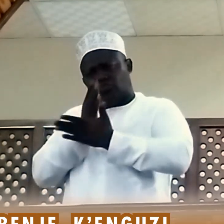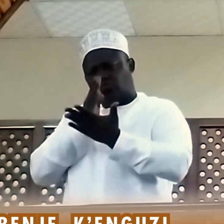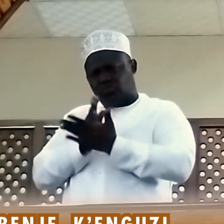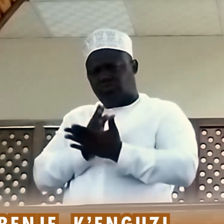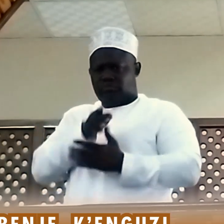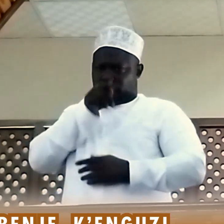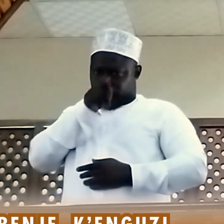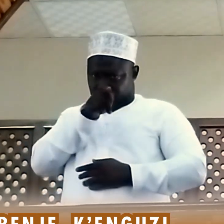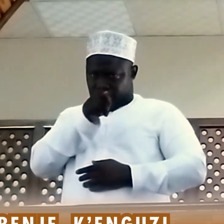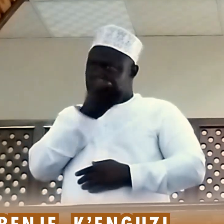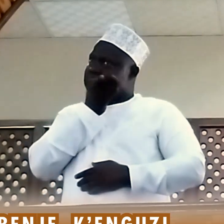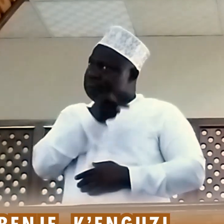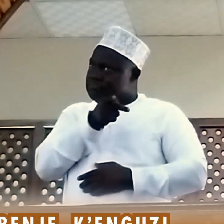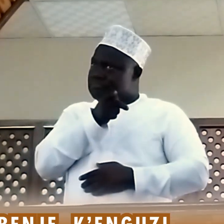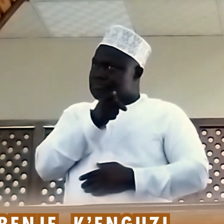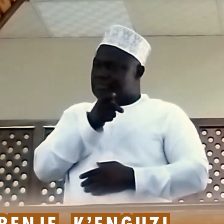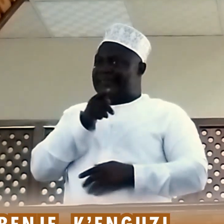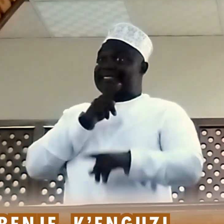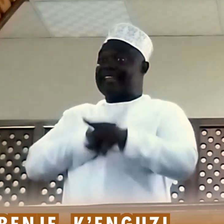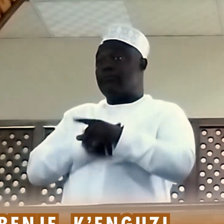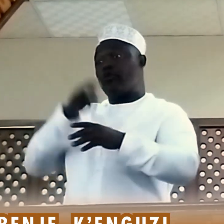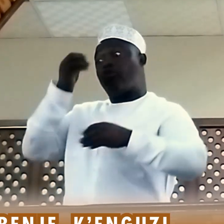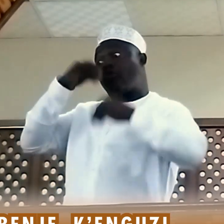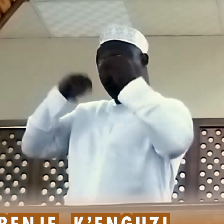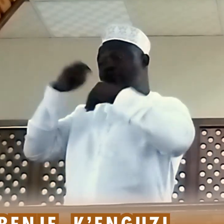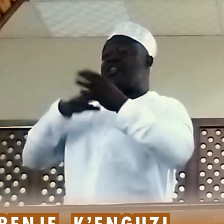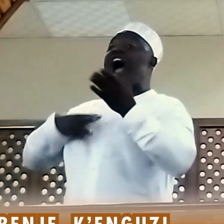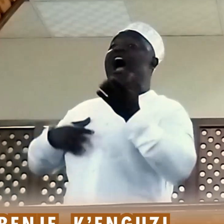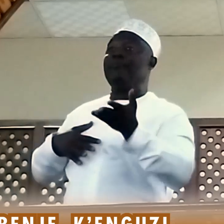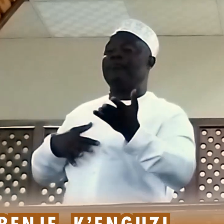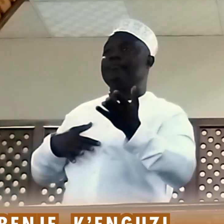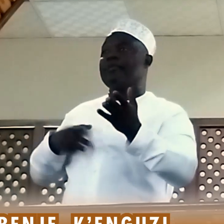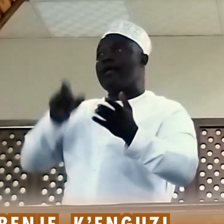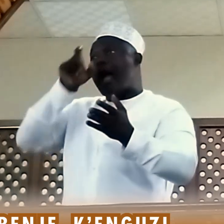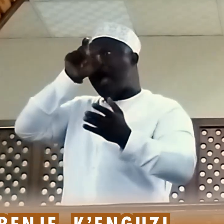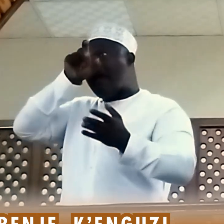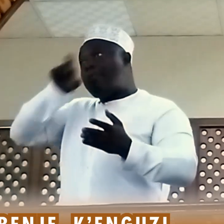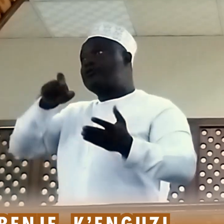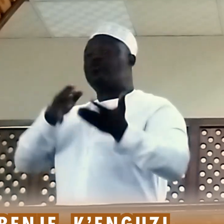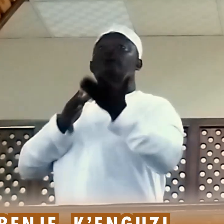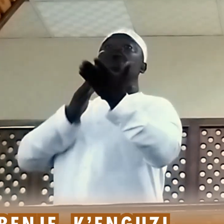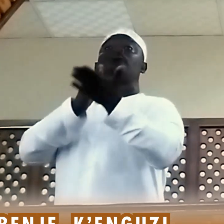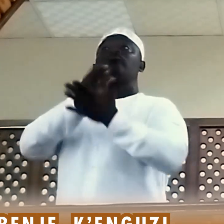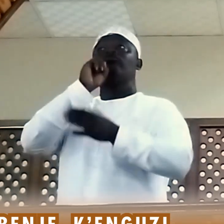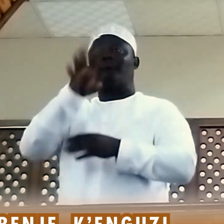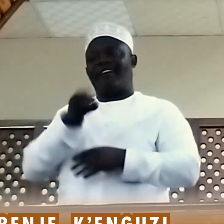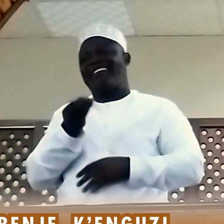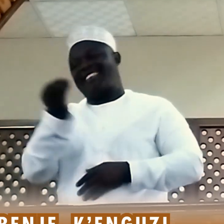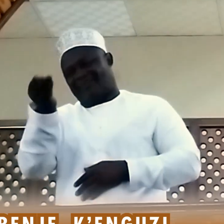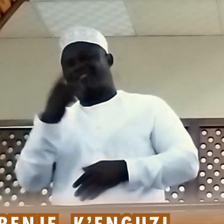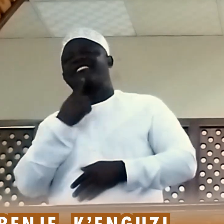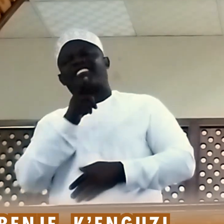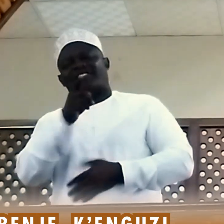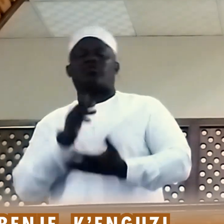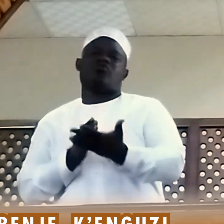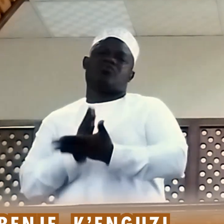bwakyo kiri bwe kiti, enguzi bw'eyingira omuntu akuwa kitali ekyo ng'ate akugamba nti